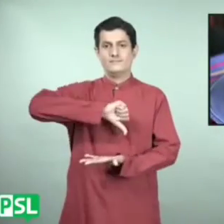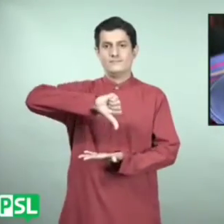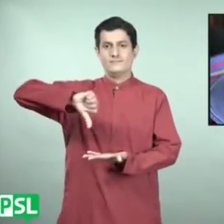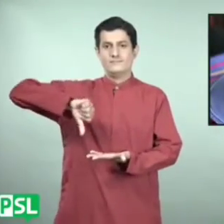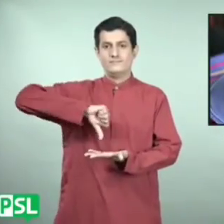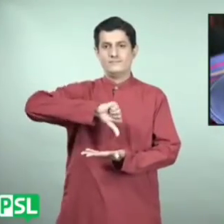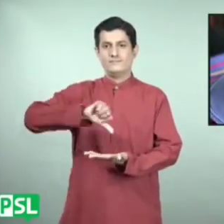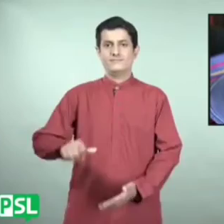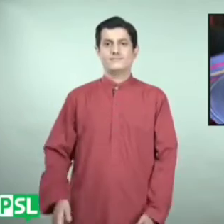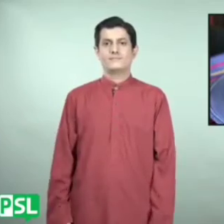tartar sauce,